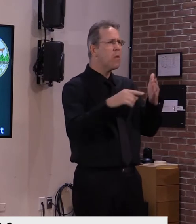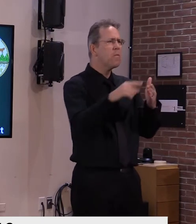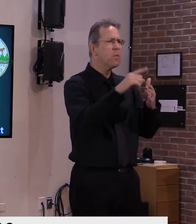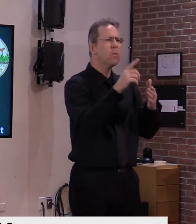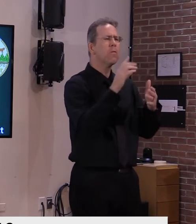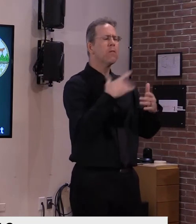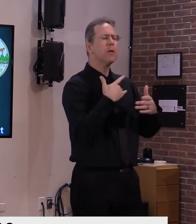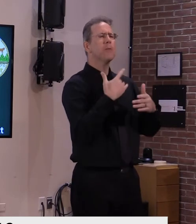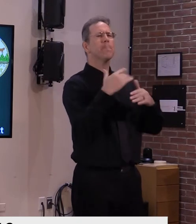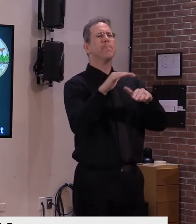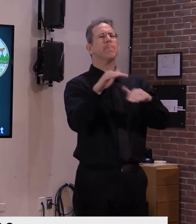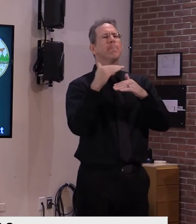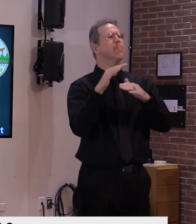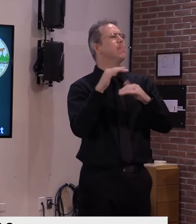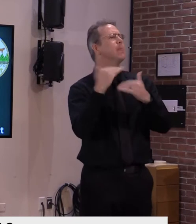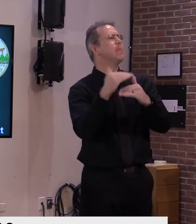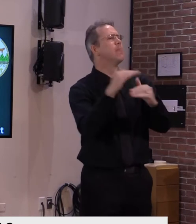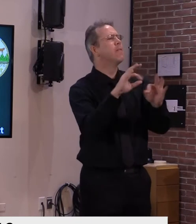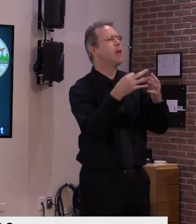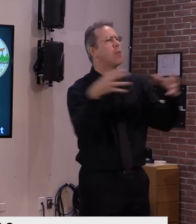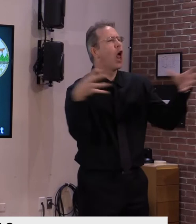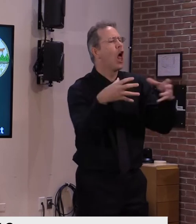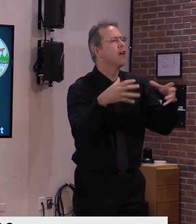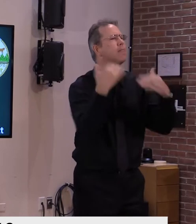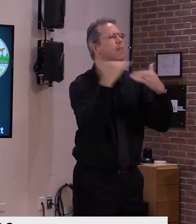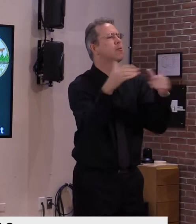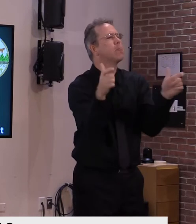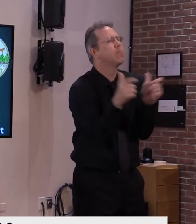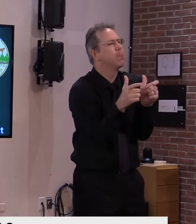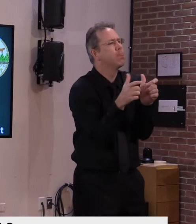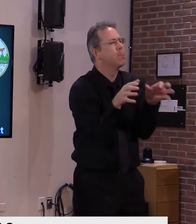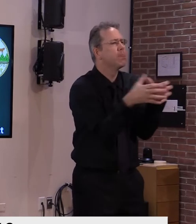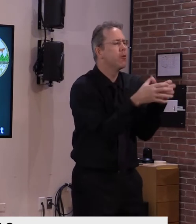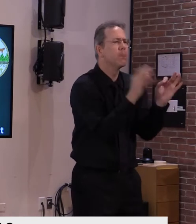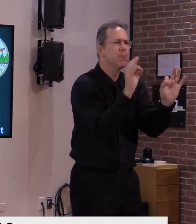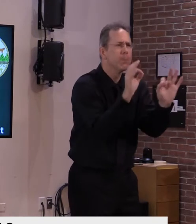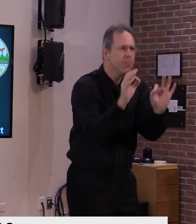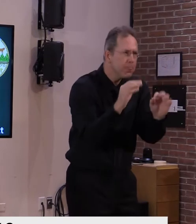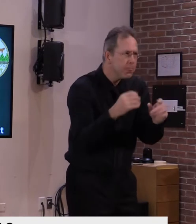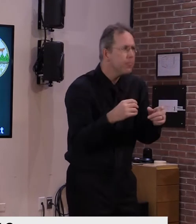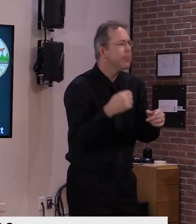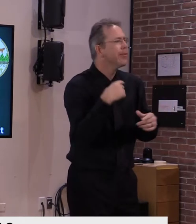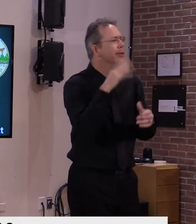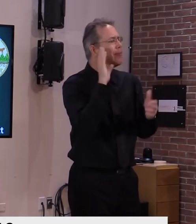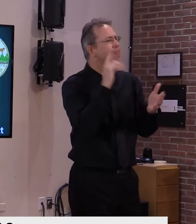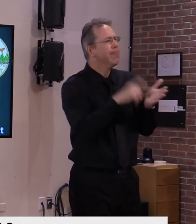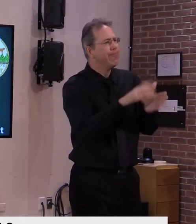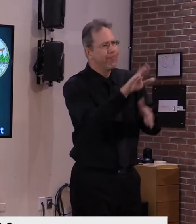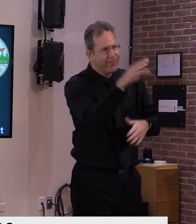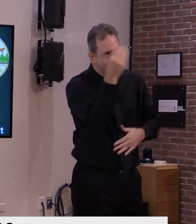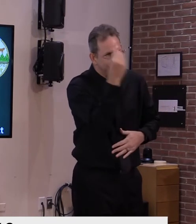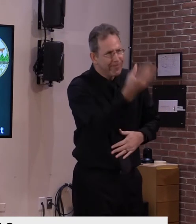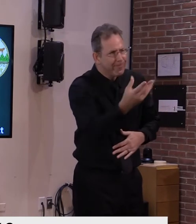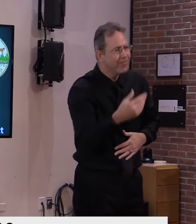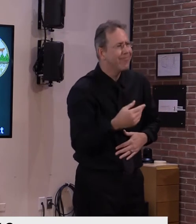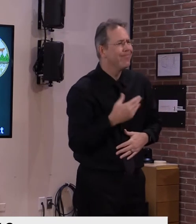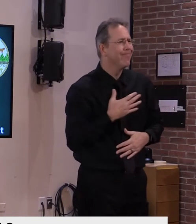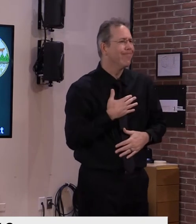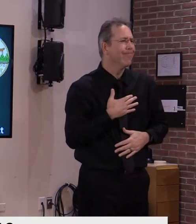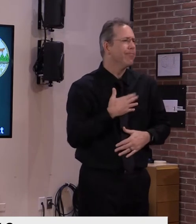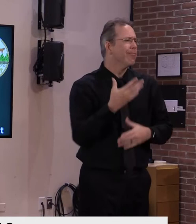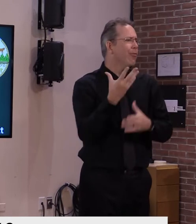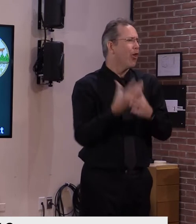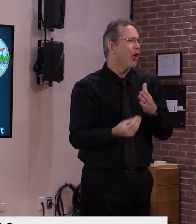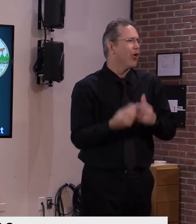small. I also want to acknowledge we had, unfortunately, three more Vermonters who lost their